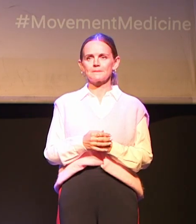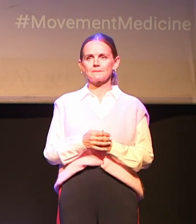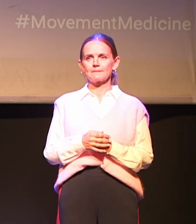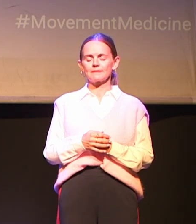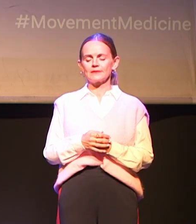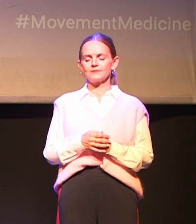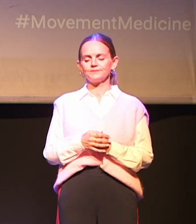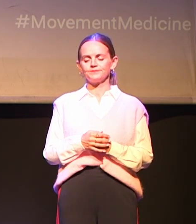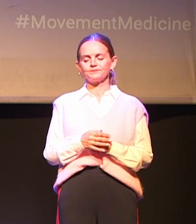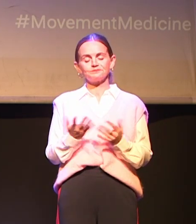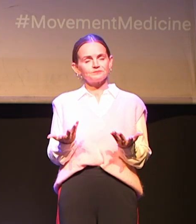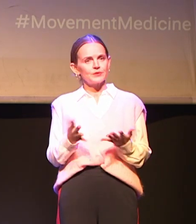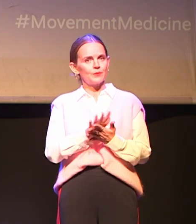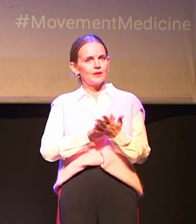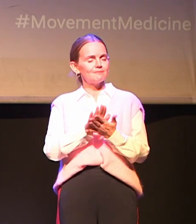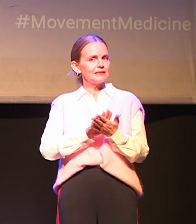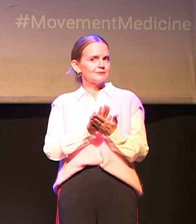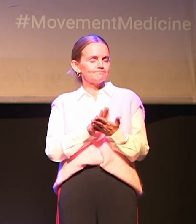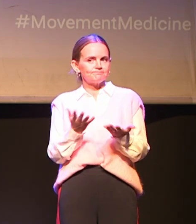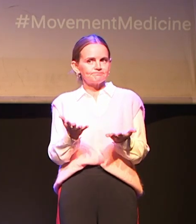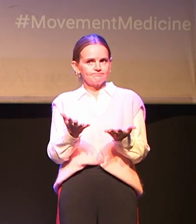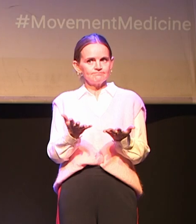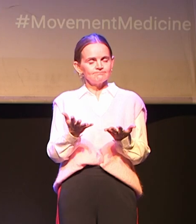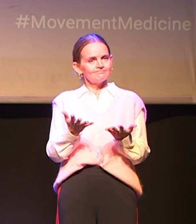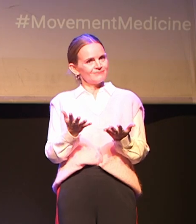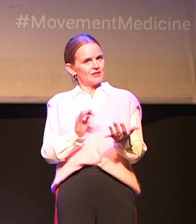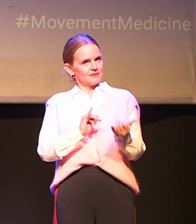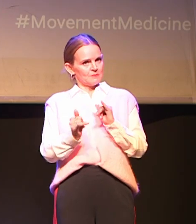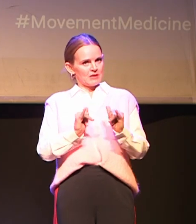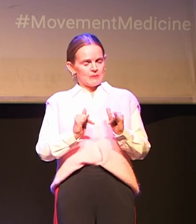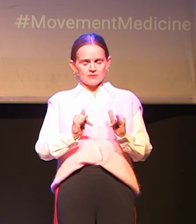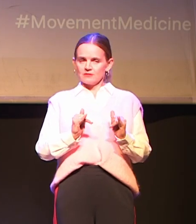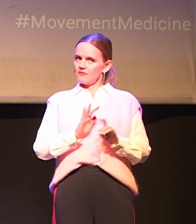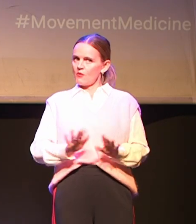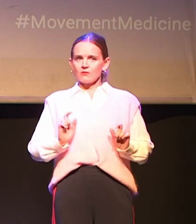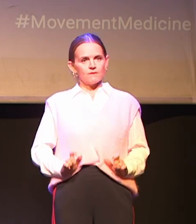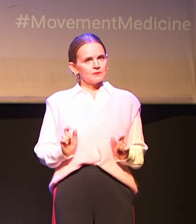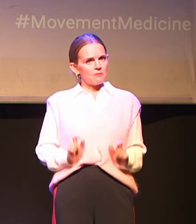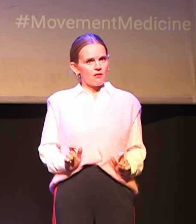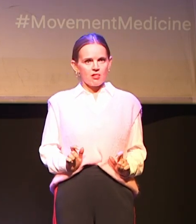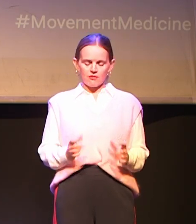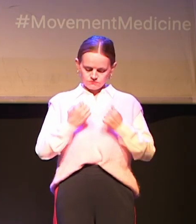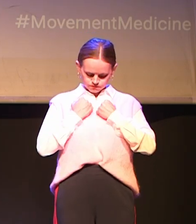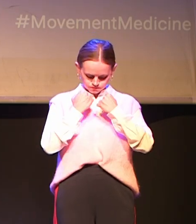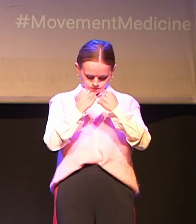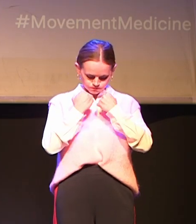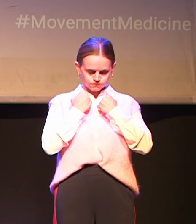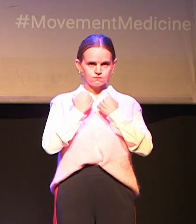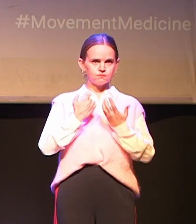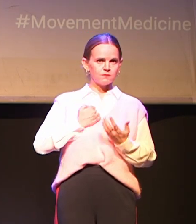And so it has required me to go into a lot of deeply uncomfortable places in my own story, in my own life,